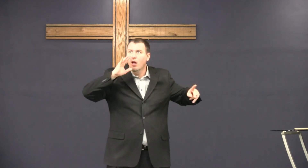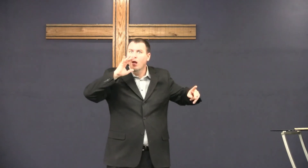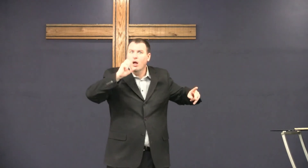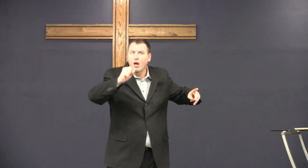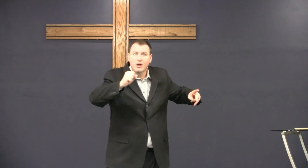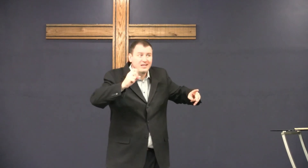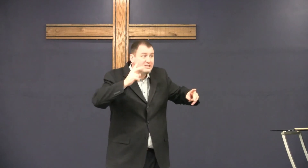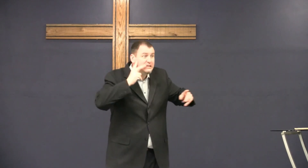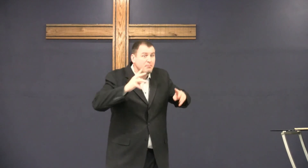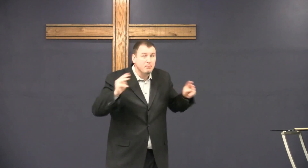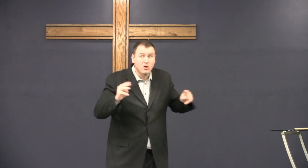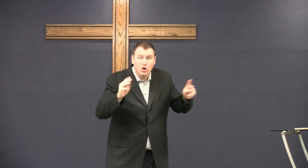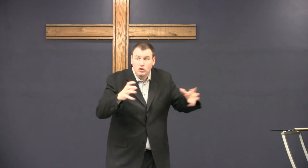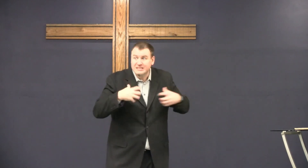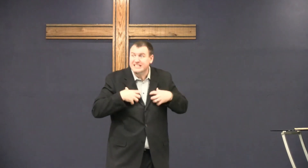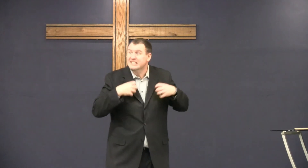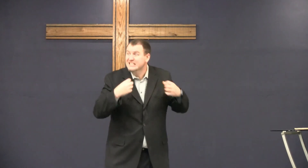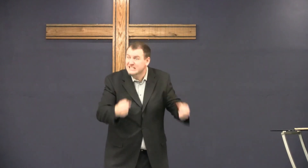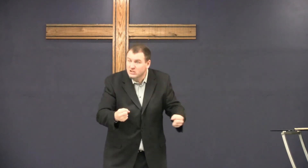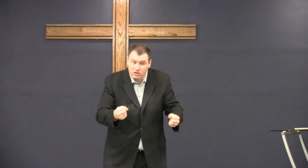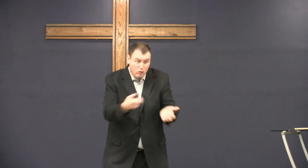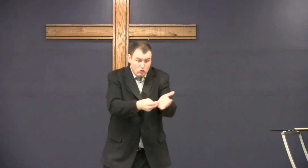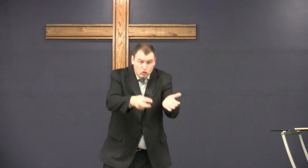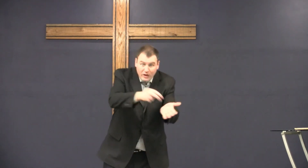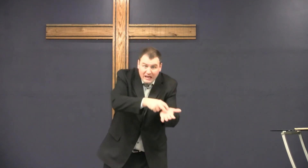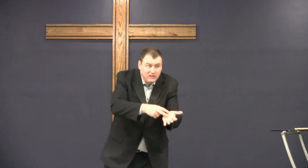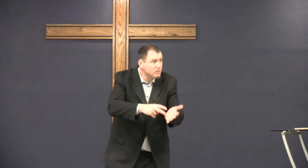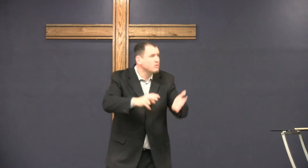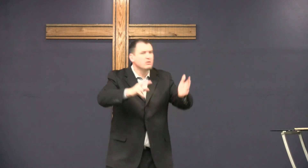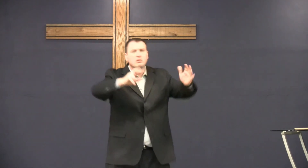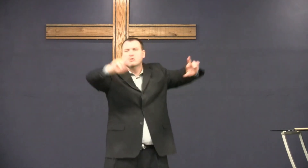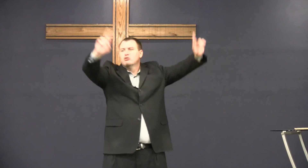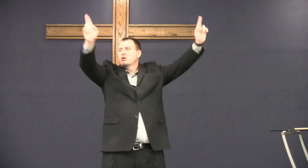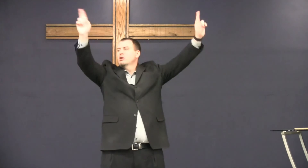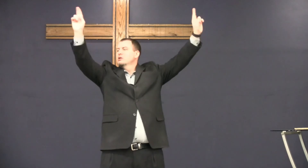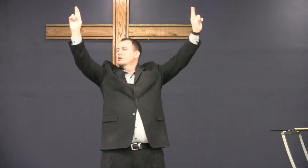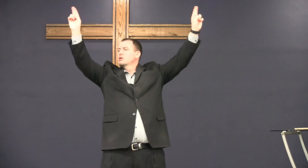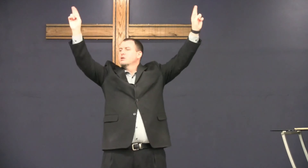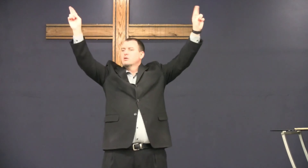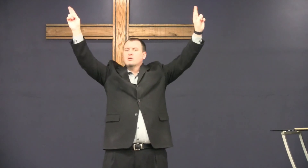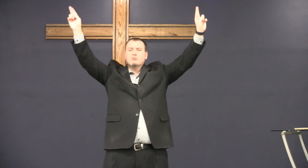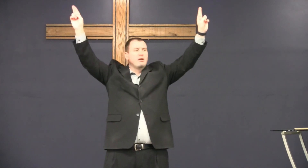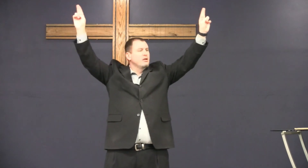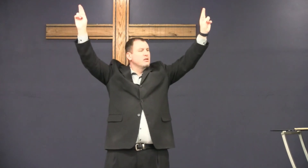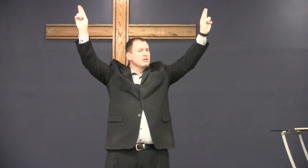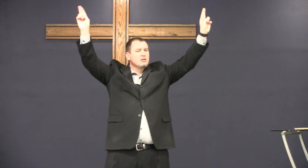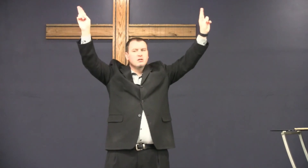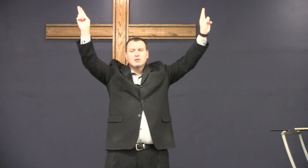Word spread. People saw miracles and saw